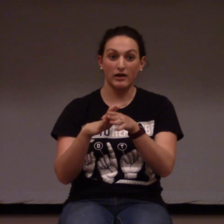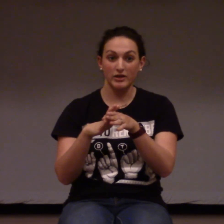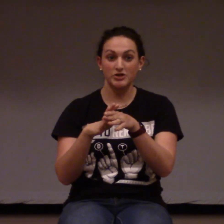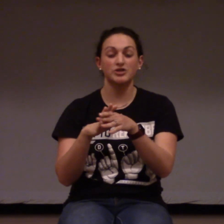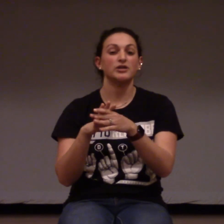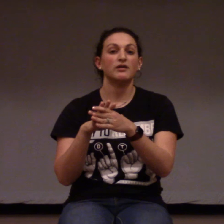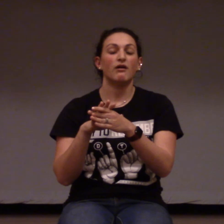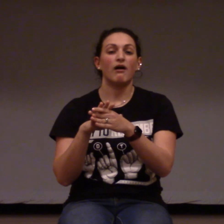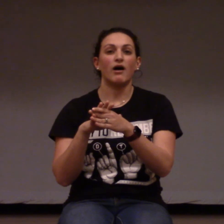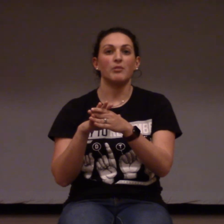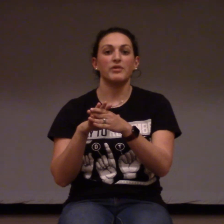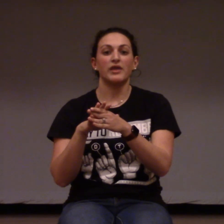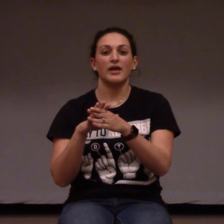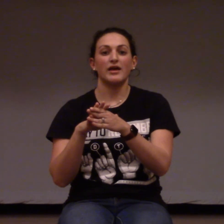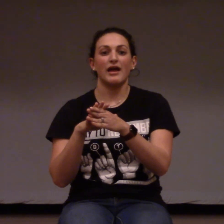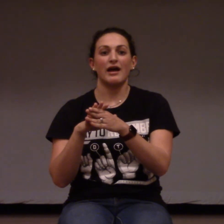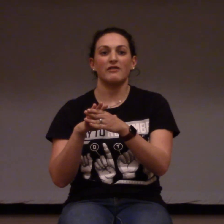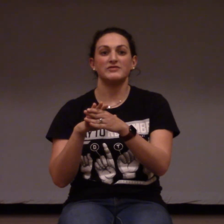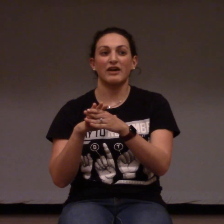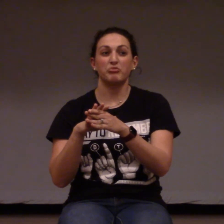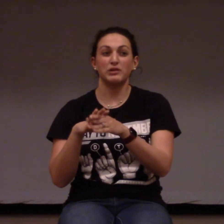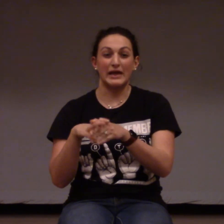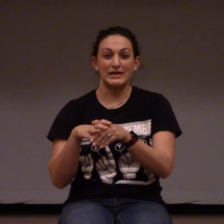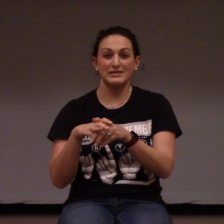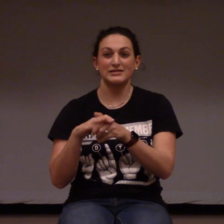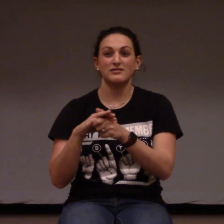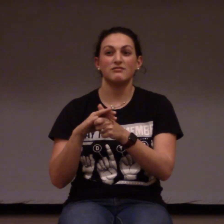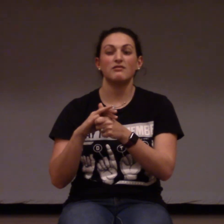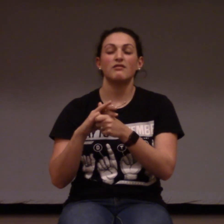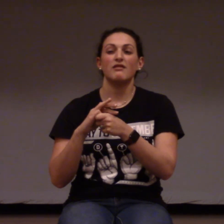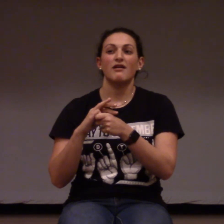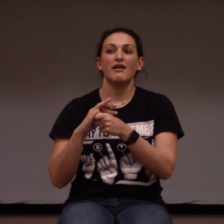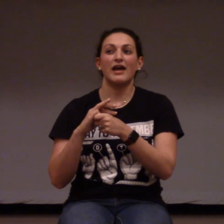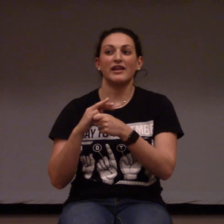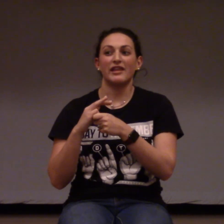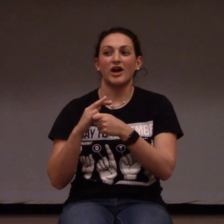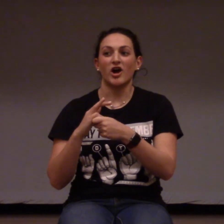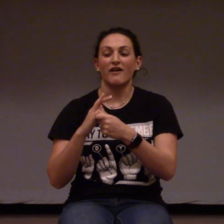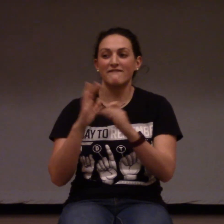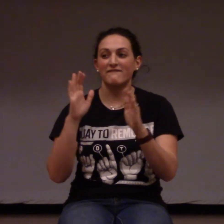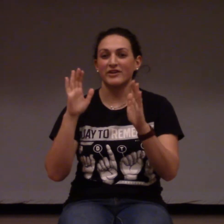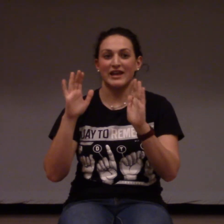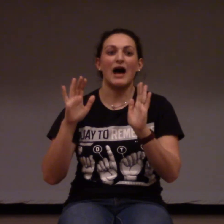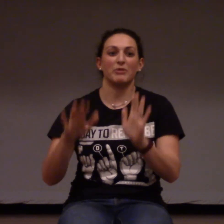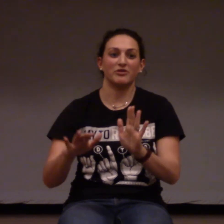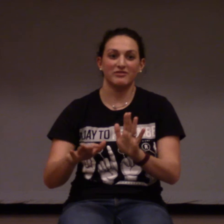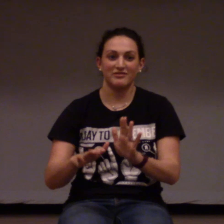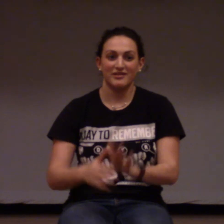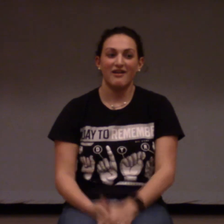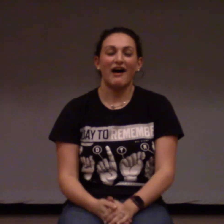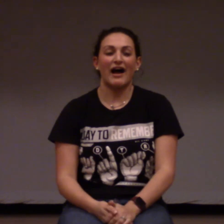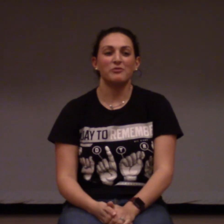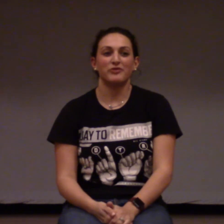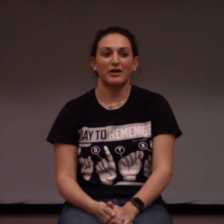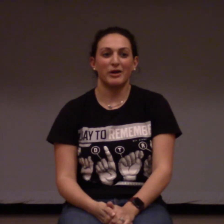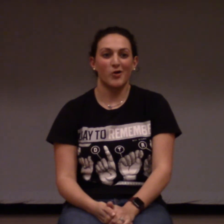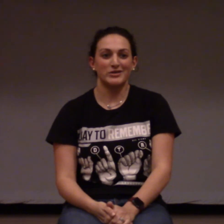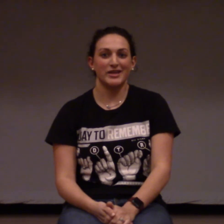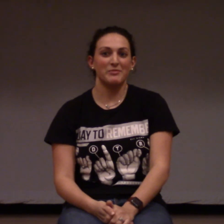college. They have deaf plays, and they are phenomenal. I would recommend going to them. Even